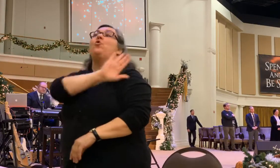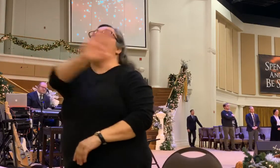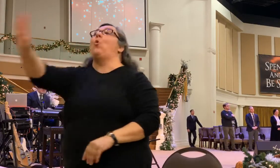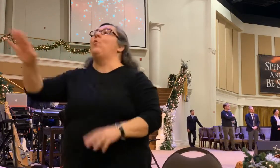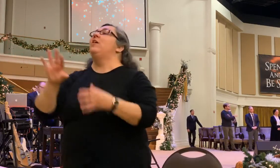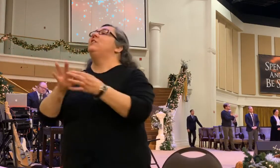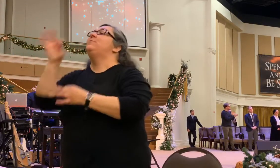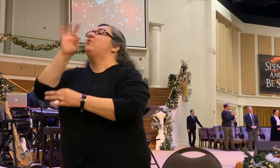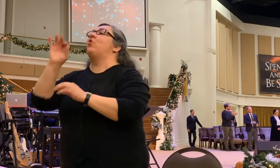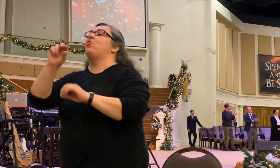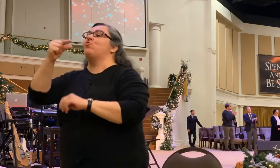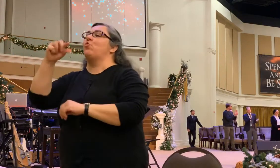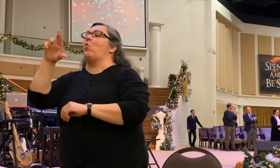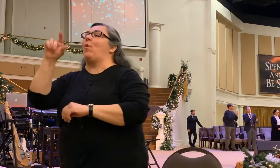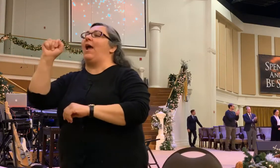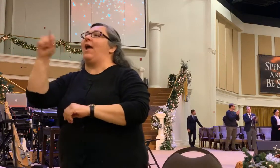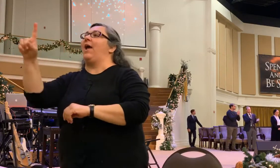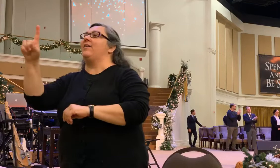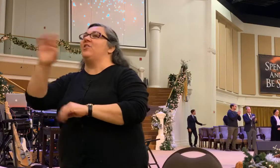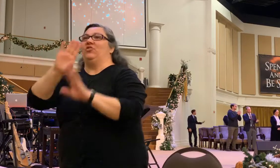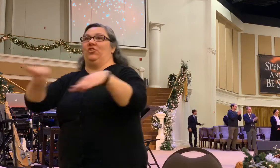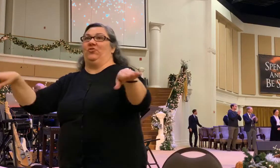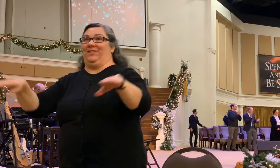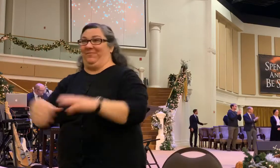this family? They're doing an incredible work.